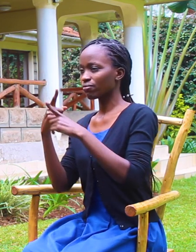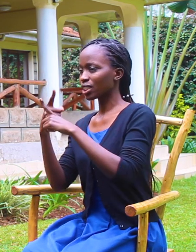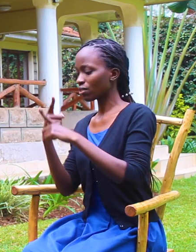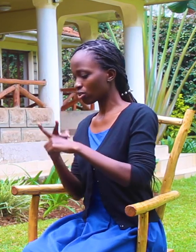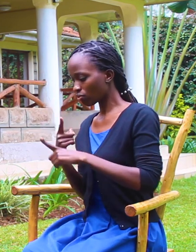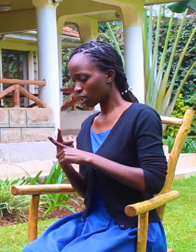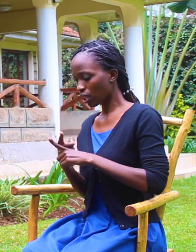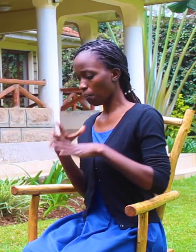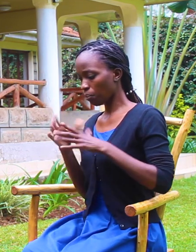positions. We have seen people